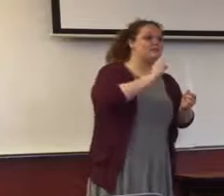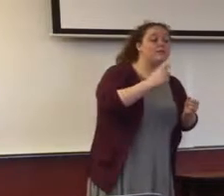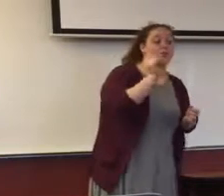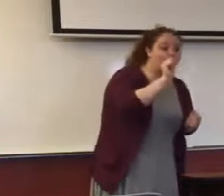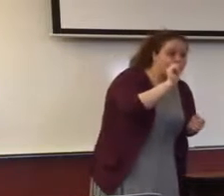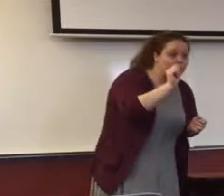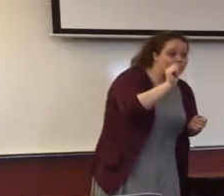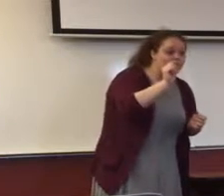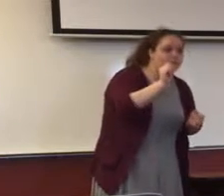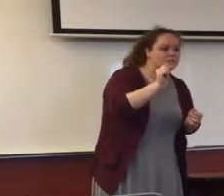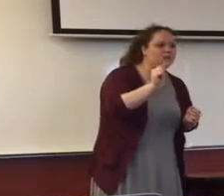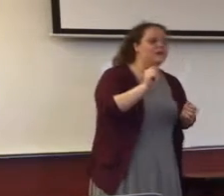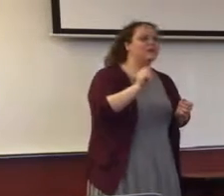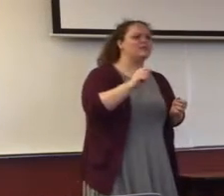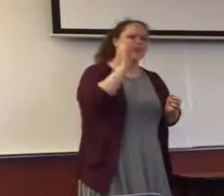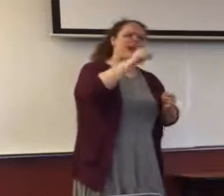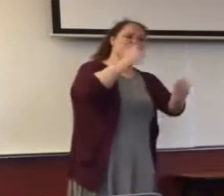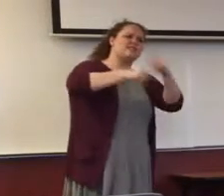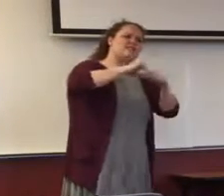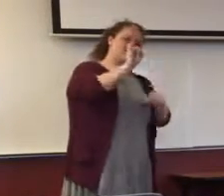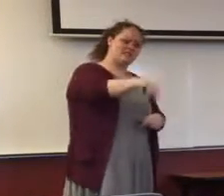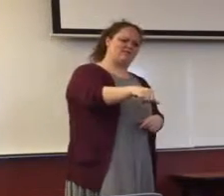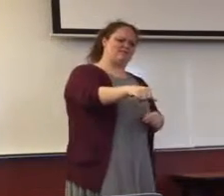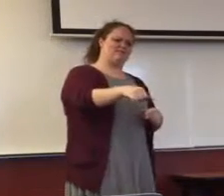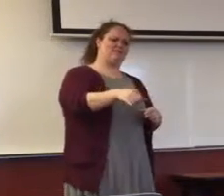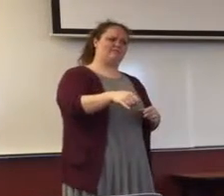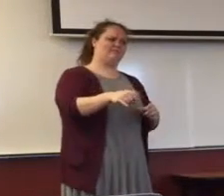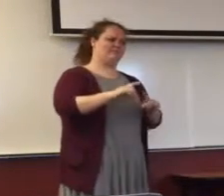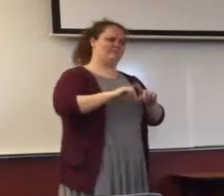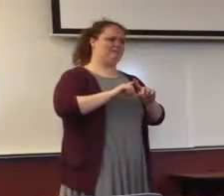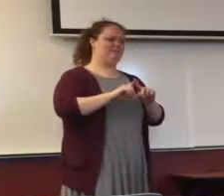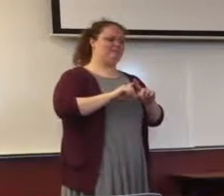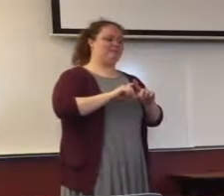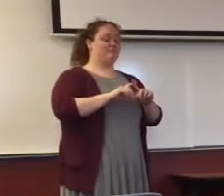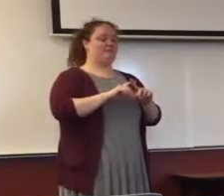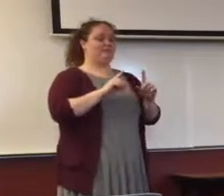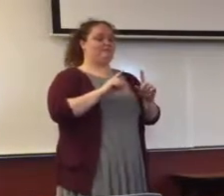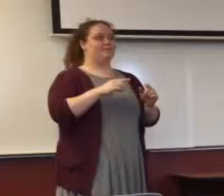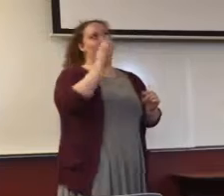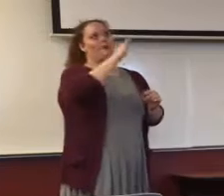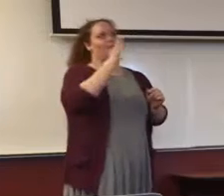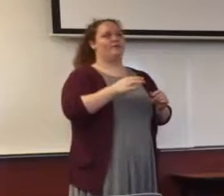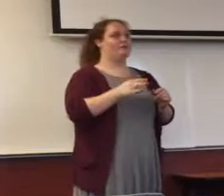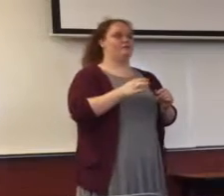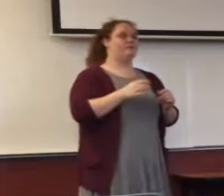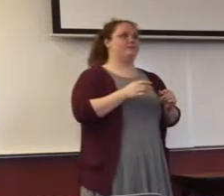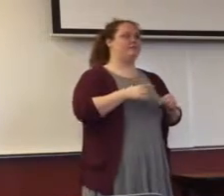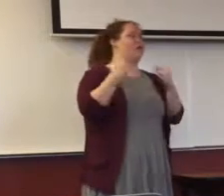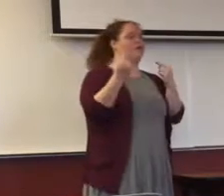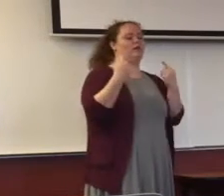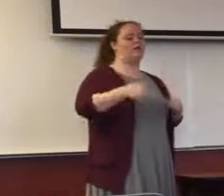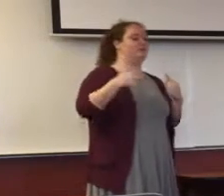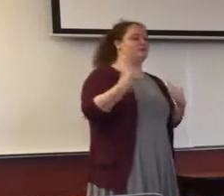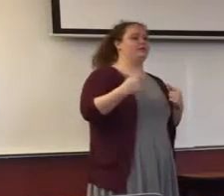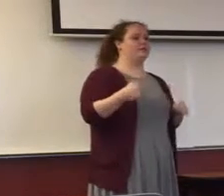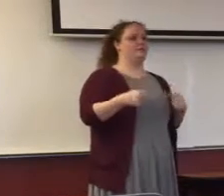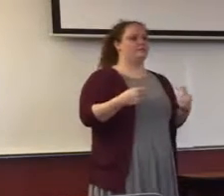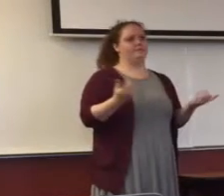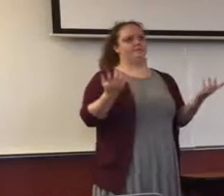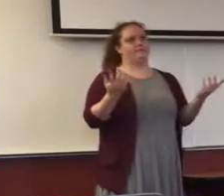you? Maybe I never argue with them, ever, because it's not going to get me anywhere. It's like my grandmother. It's